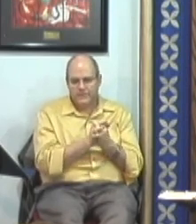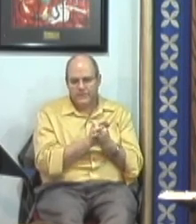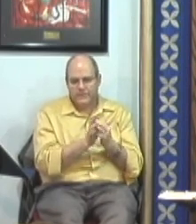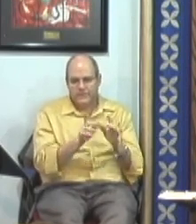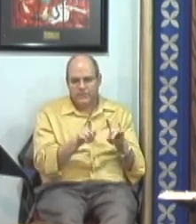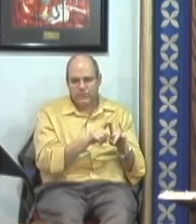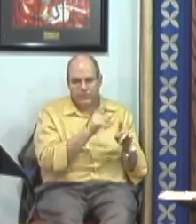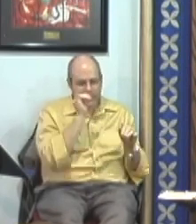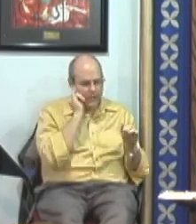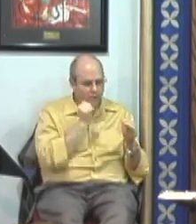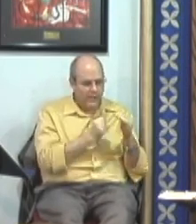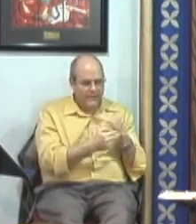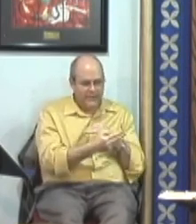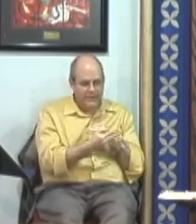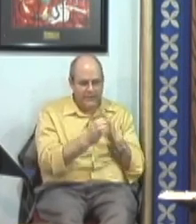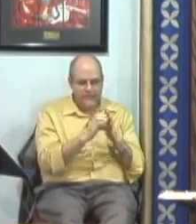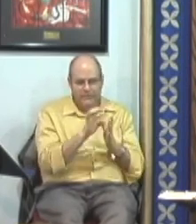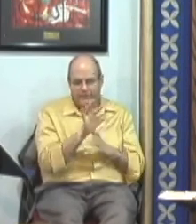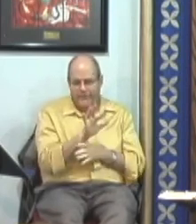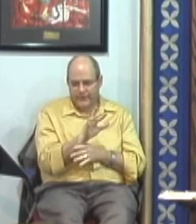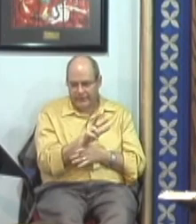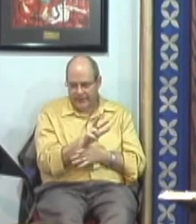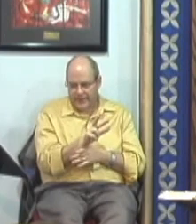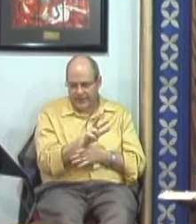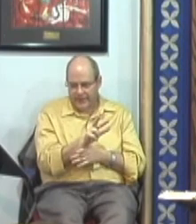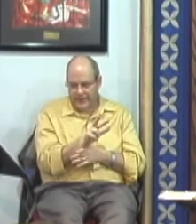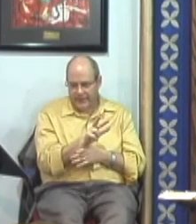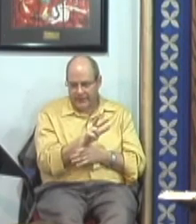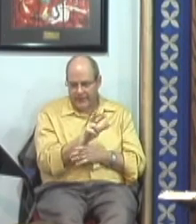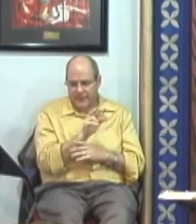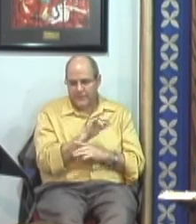according to Isaiah chapter 53, Yeshua